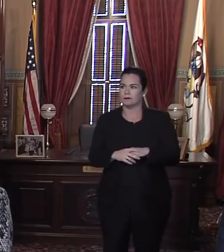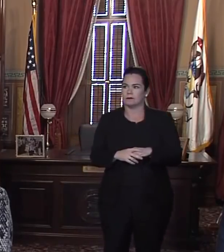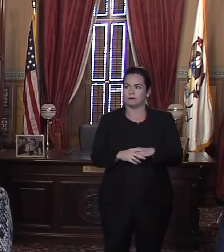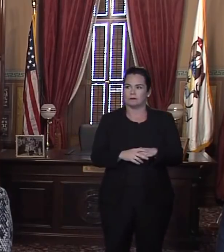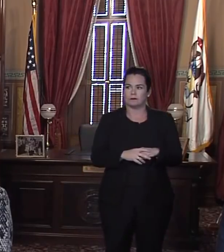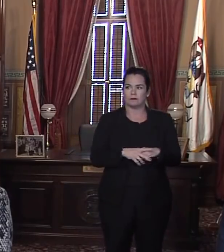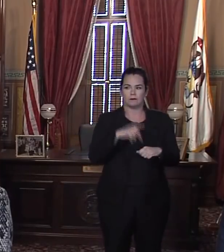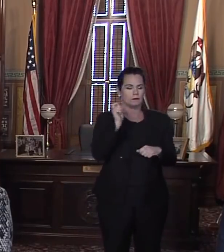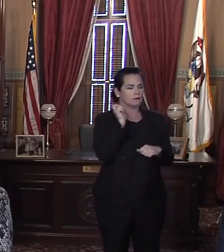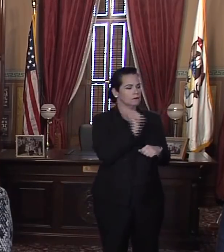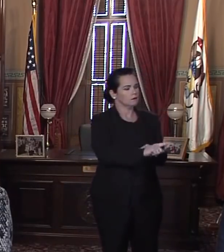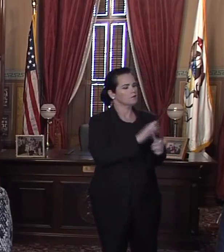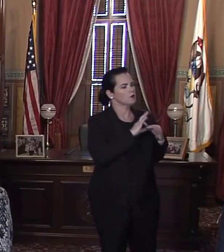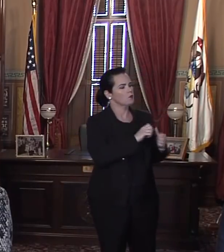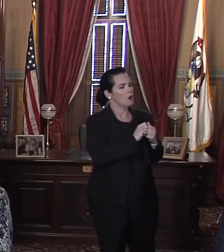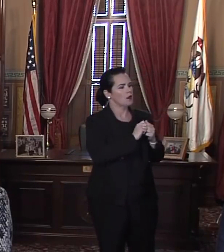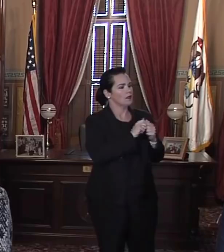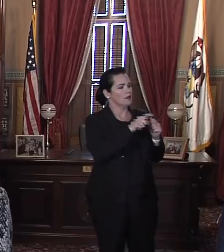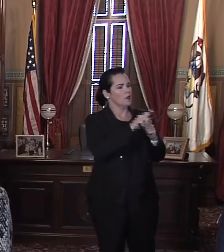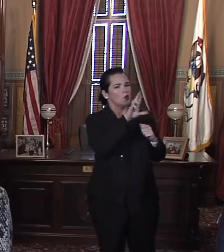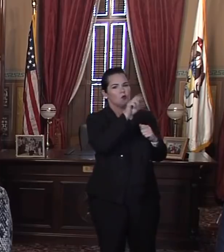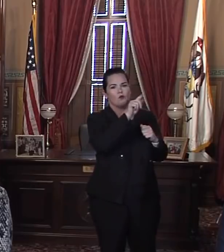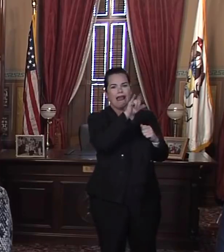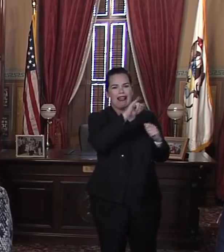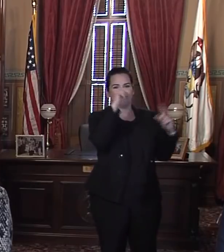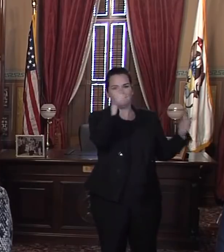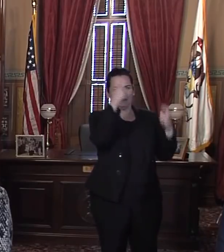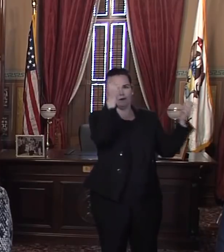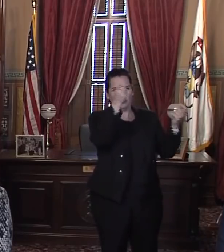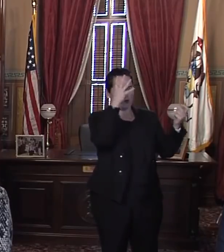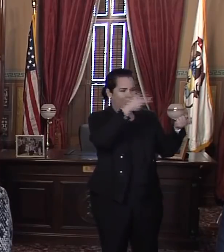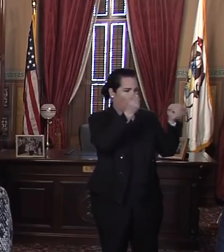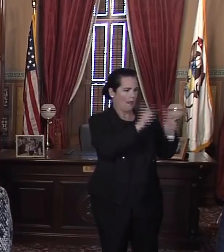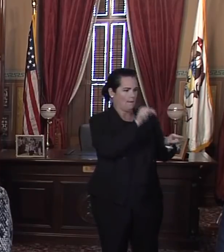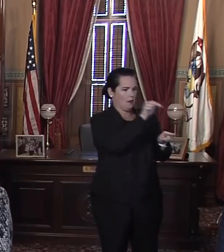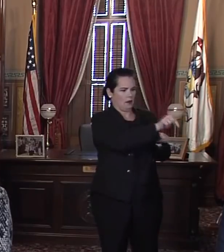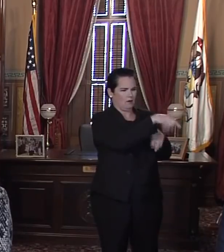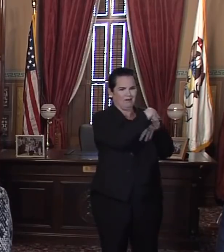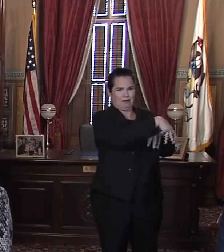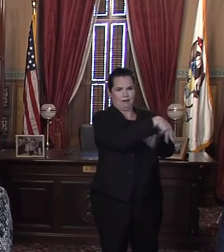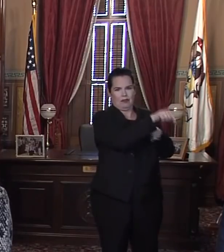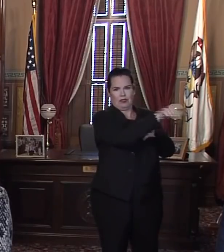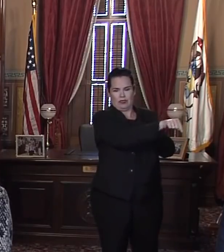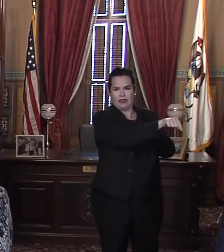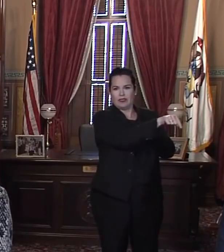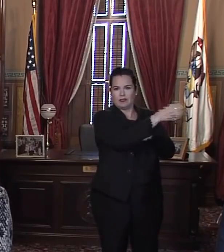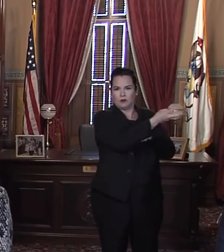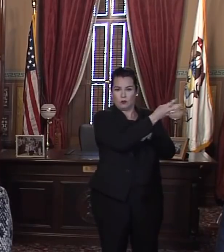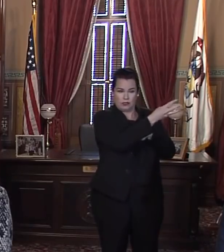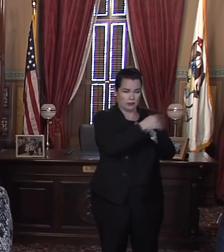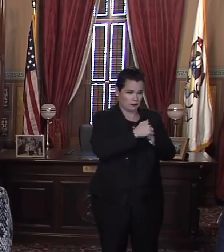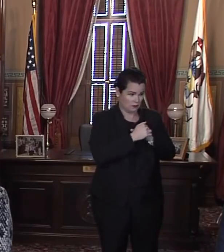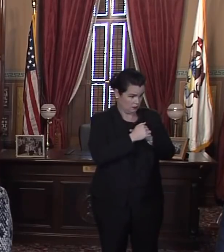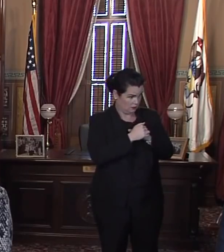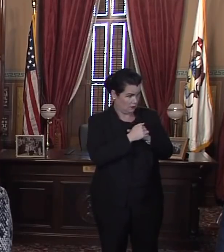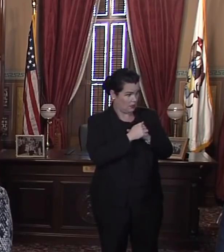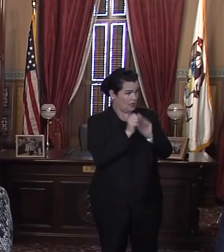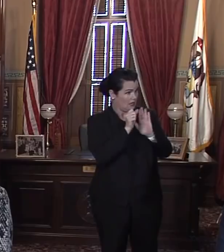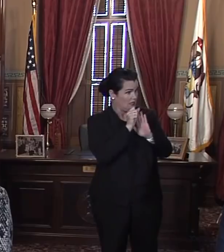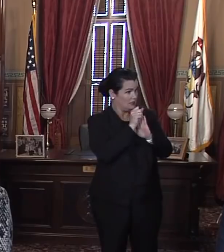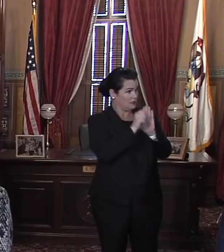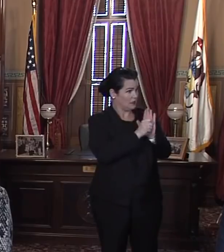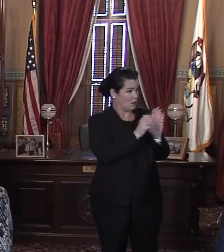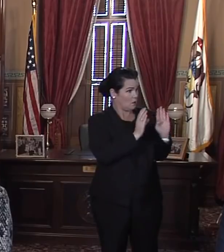Governor, in regards to the rally on Wednesday that people have planned, is the state doing anything to prepare for the possibility of large